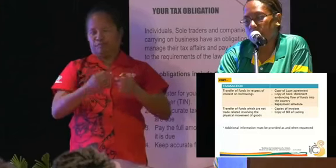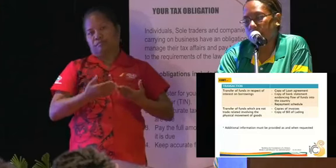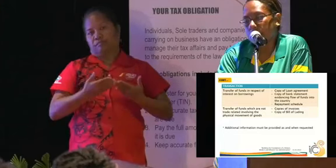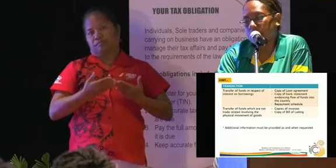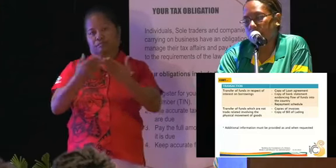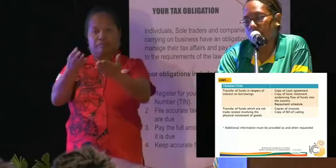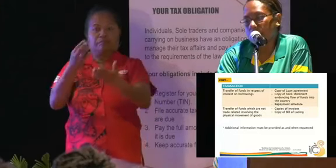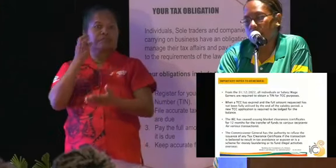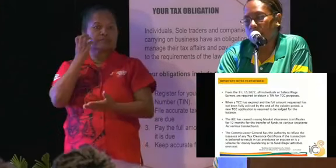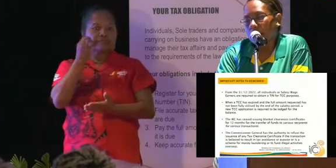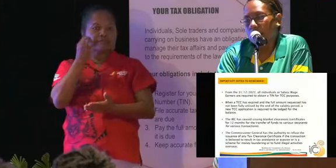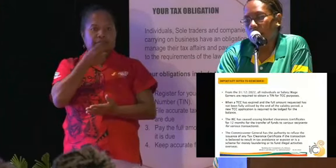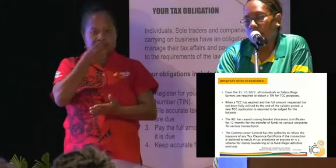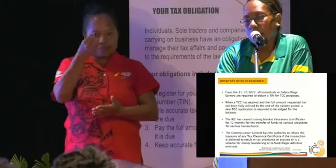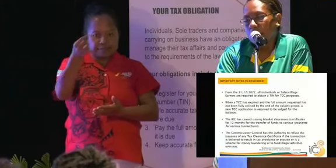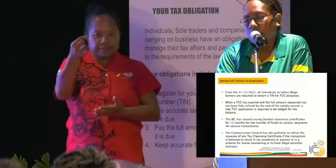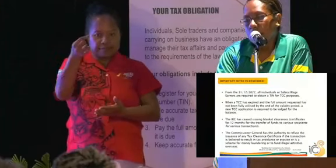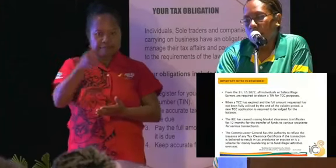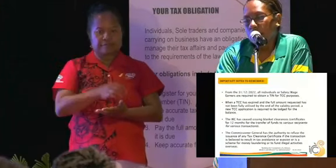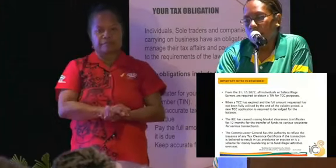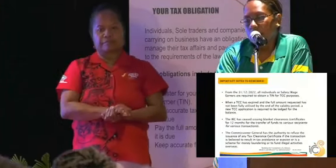when requested.